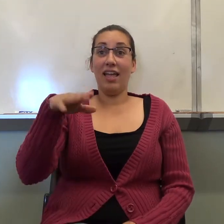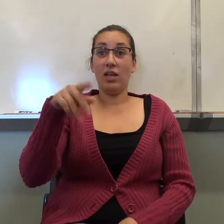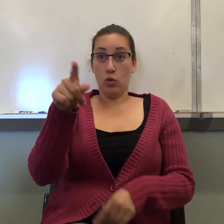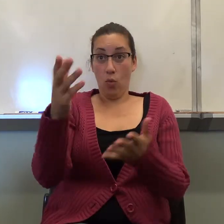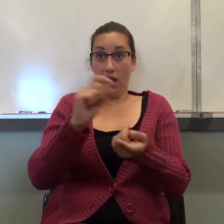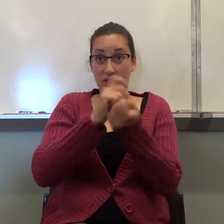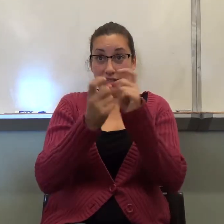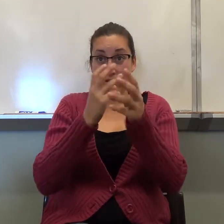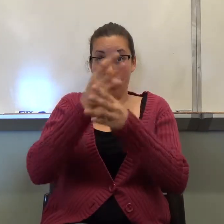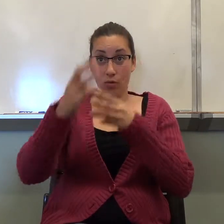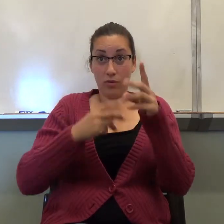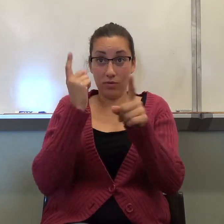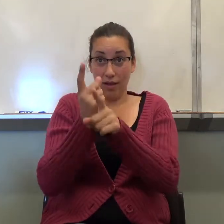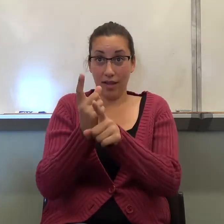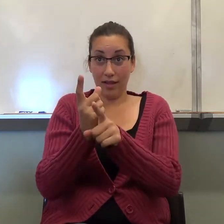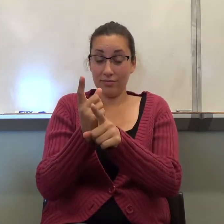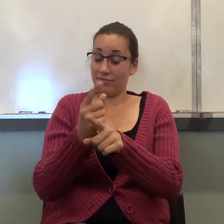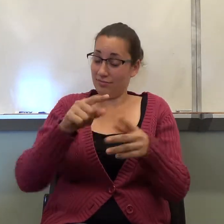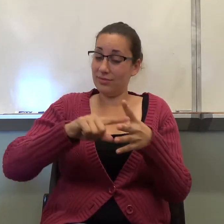coefficient, and